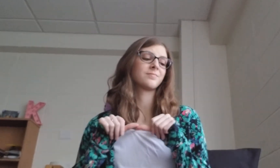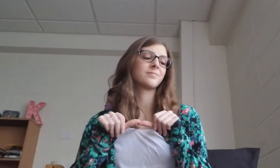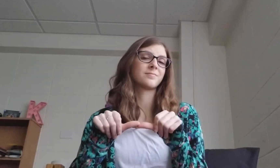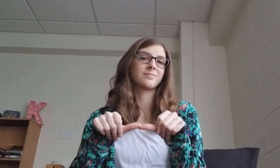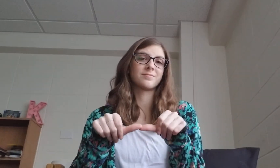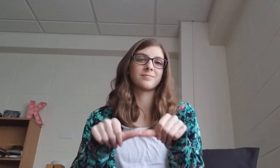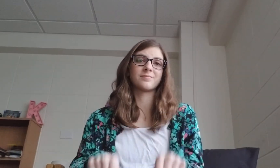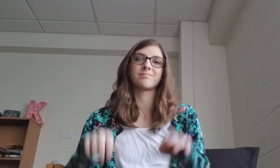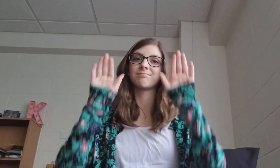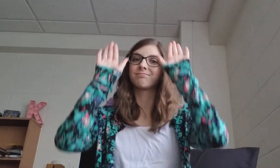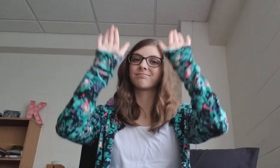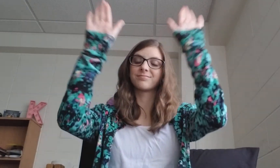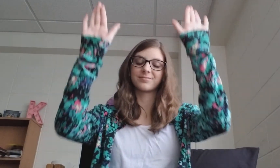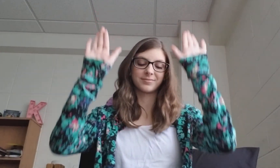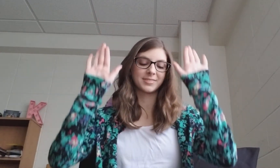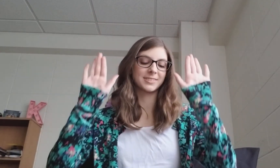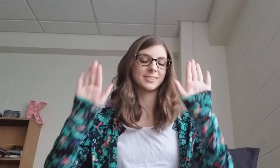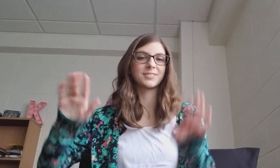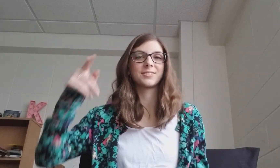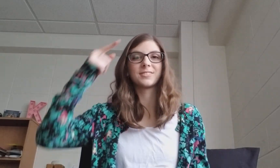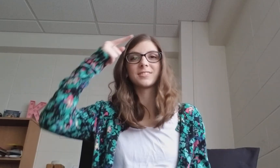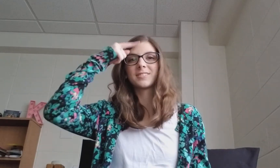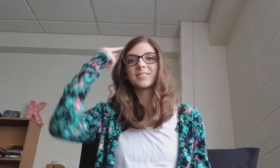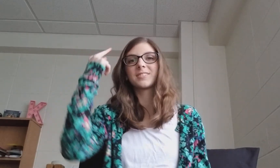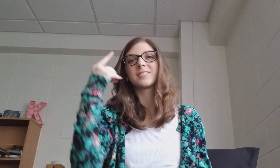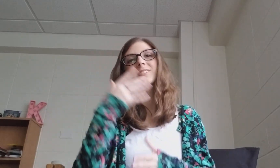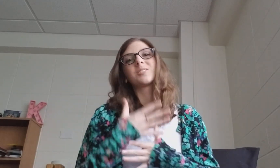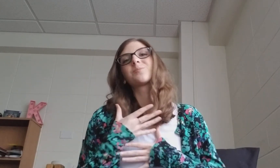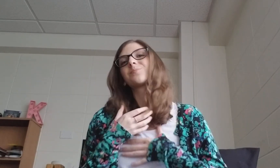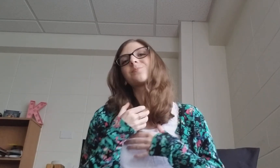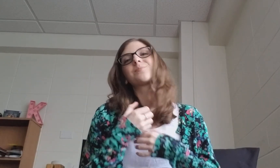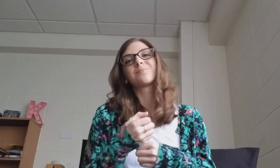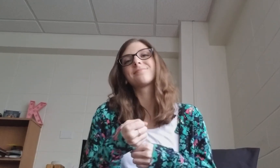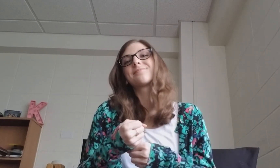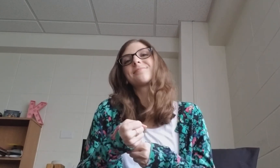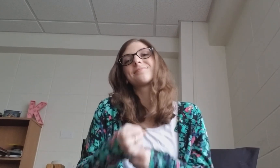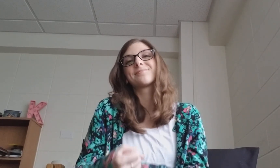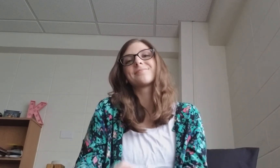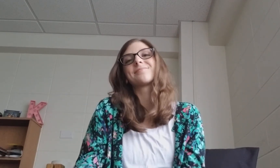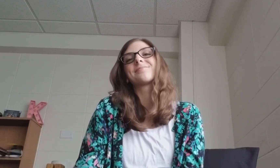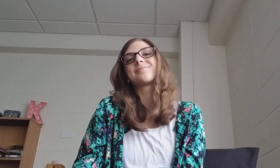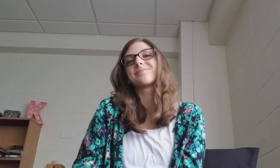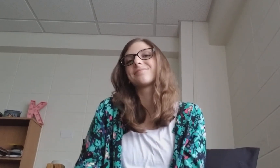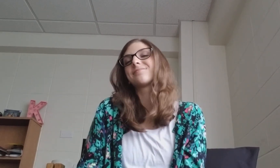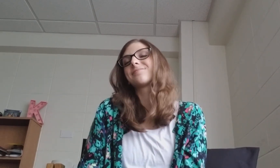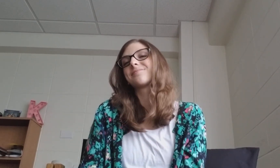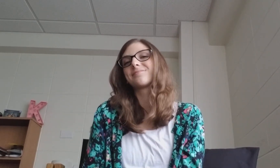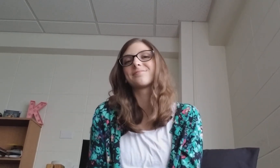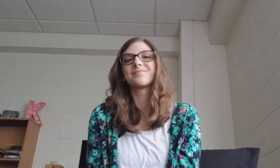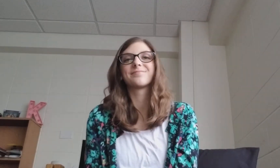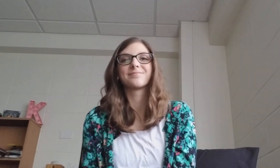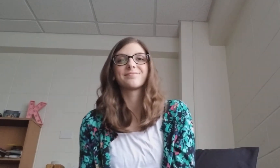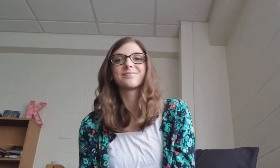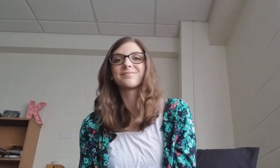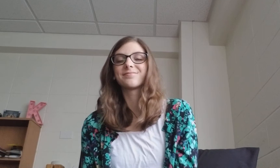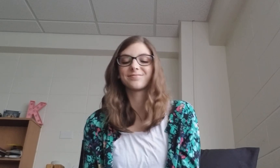stands Great is your faithfulness Faithfulness Faithfulness